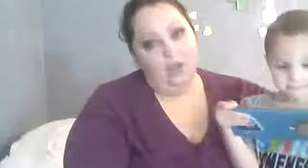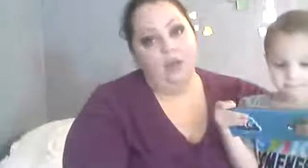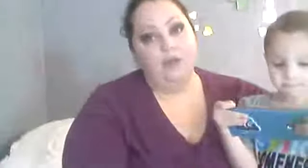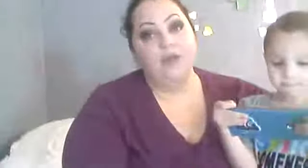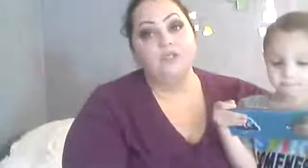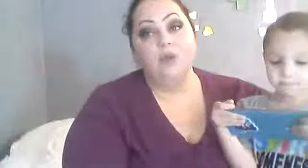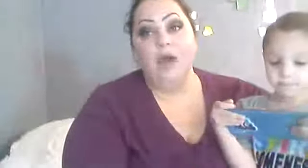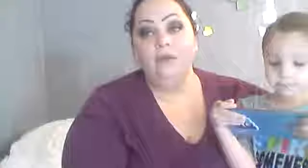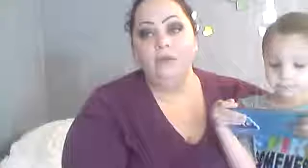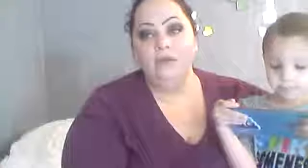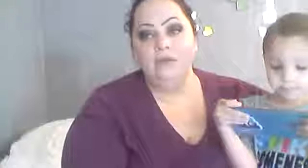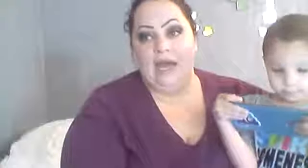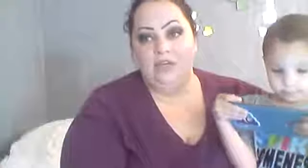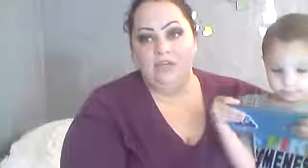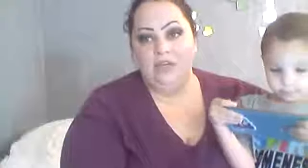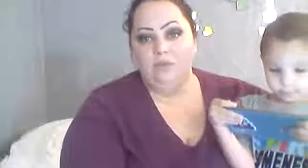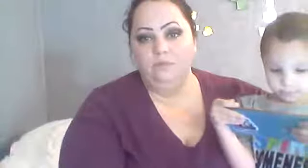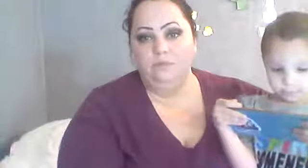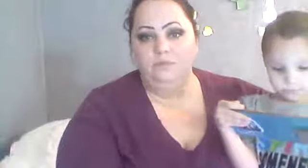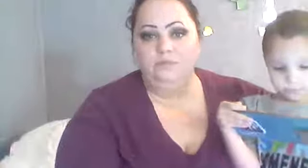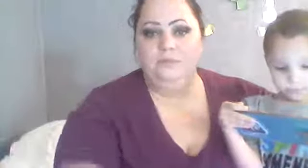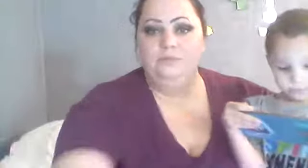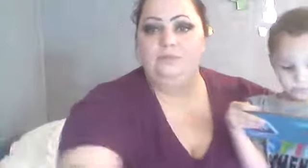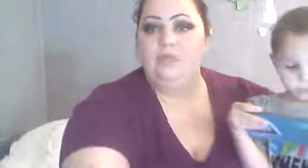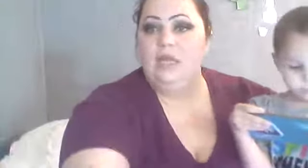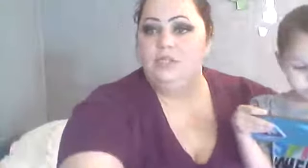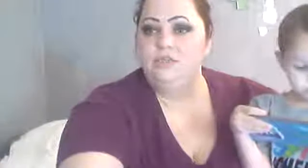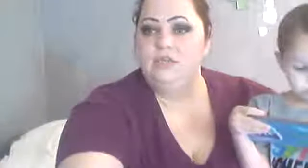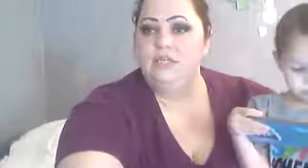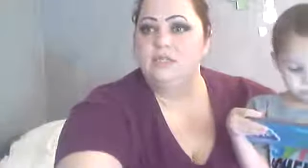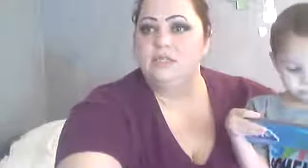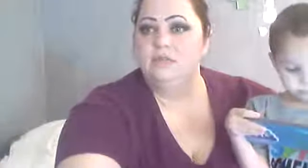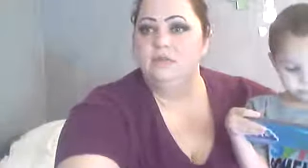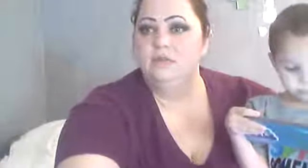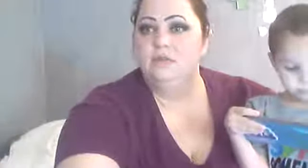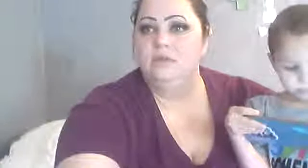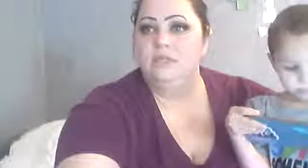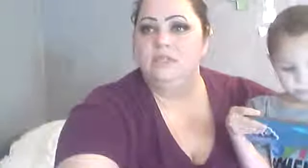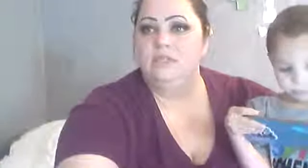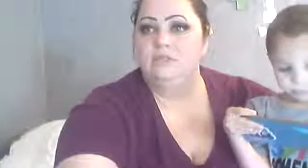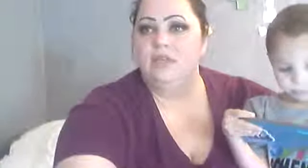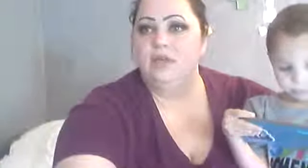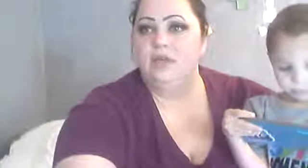Okay, so I don't know how to add a video into this. Let's see if I click right here.